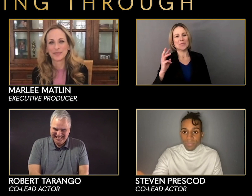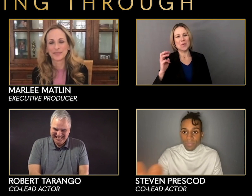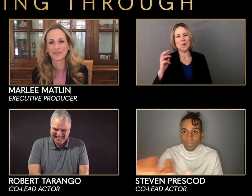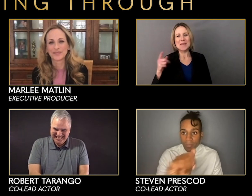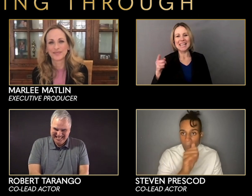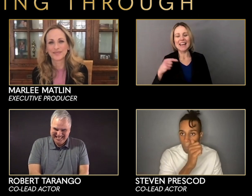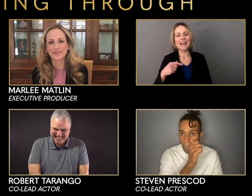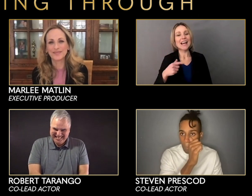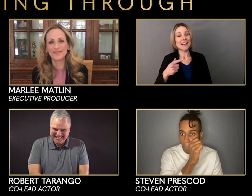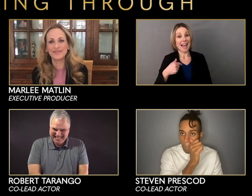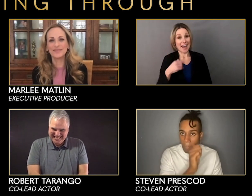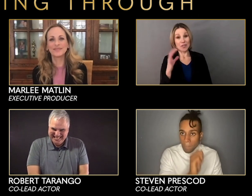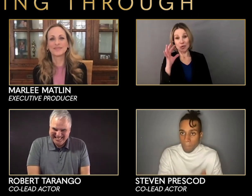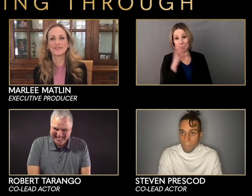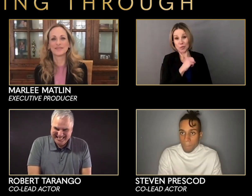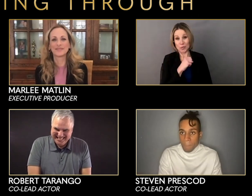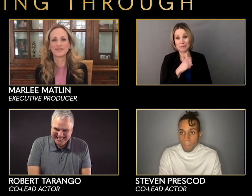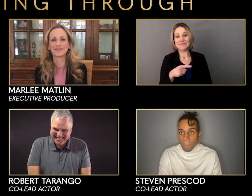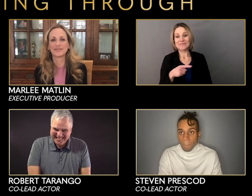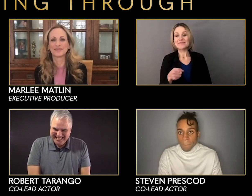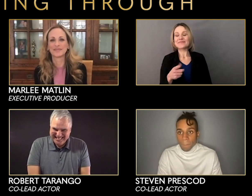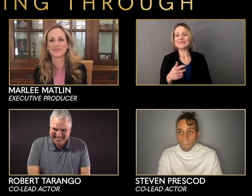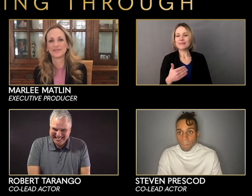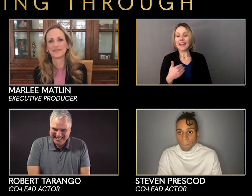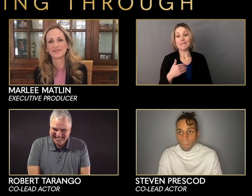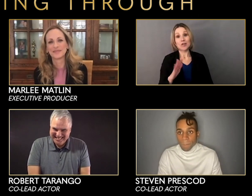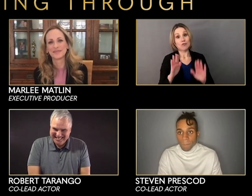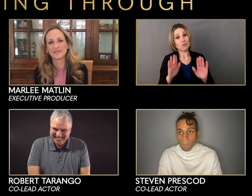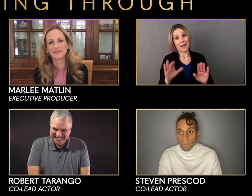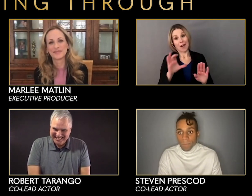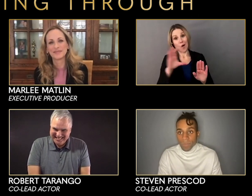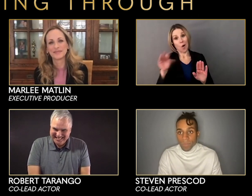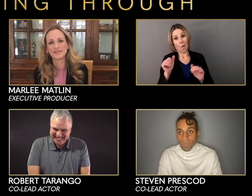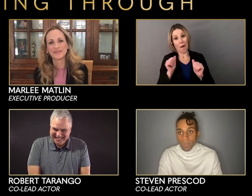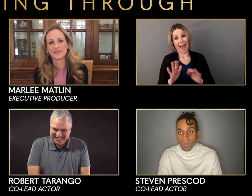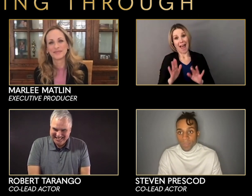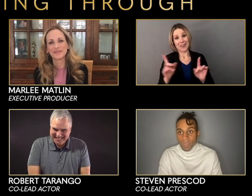having a great co-actor